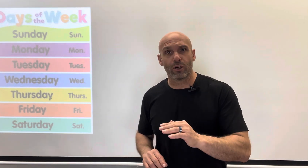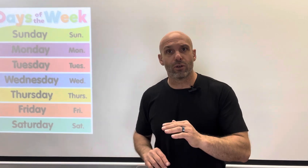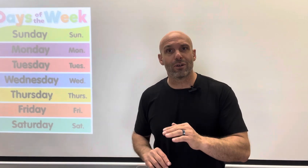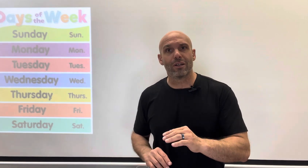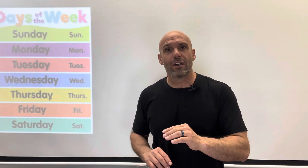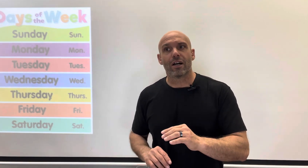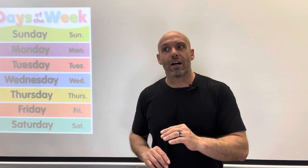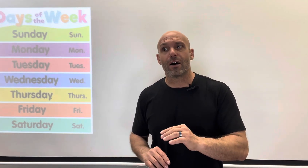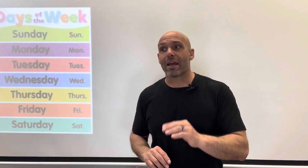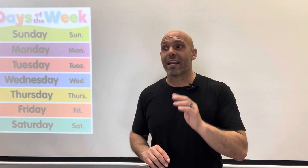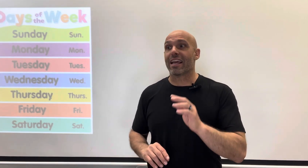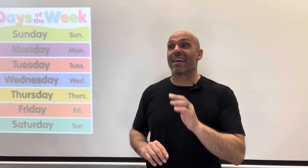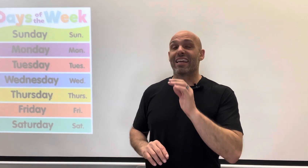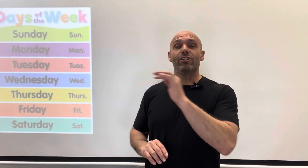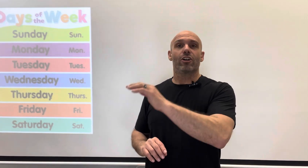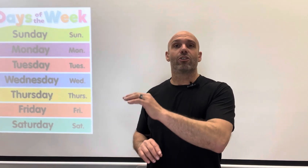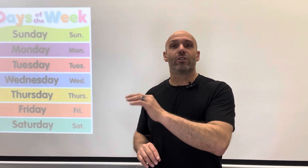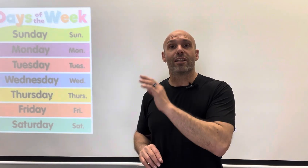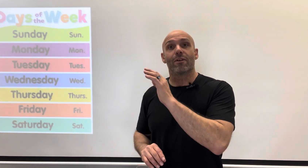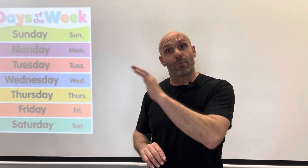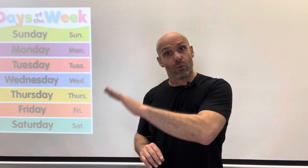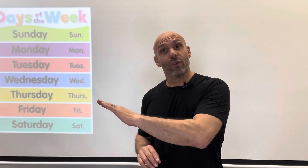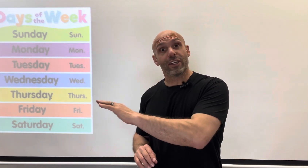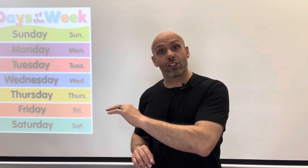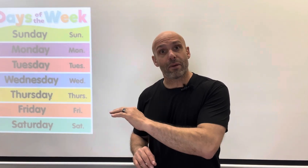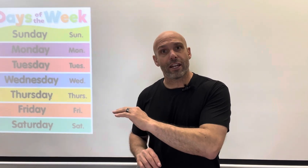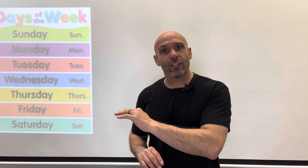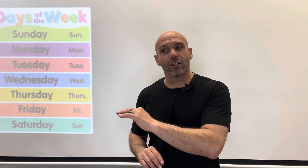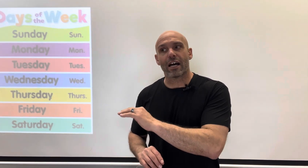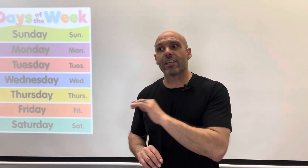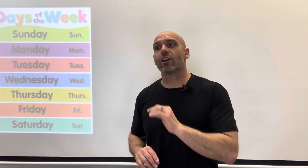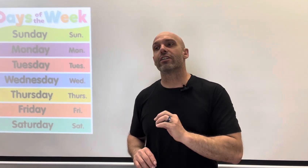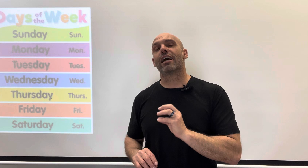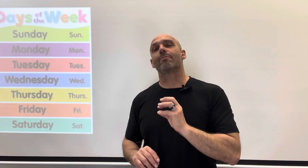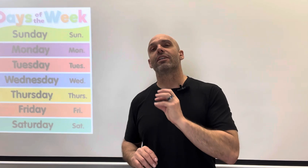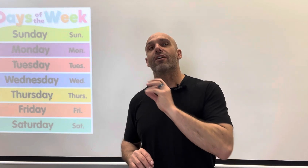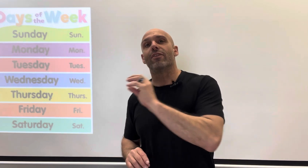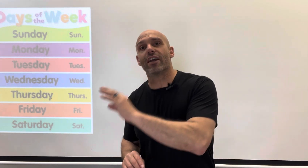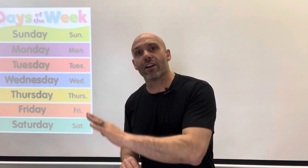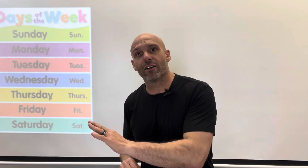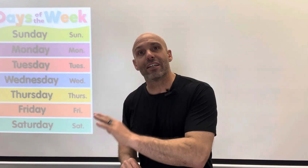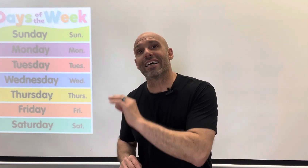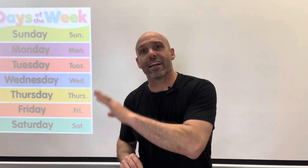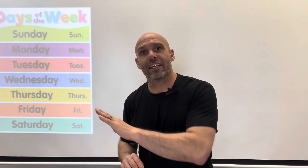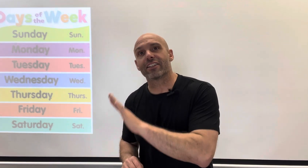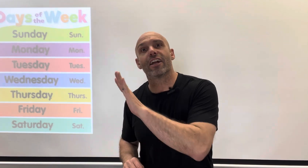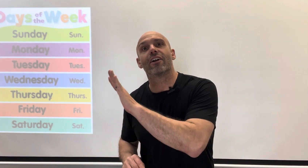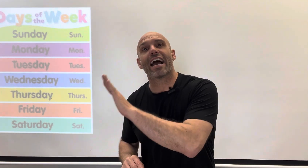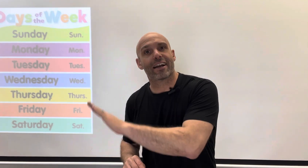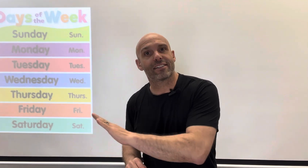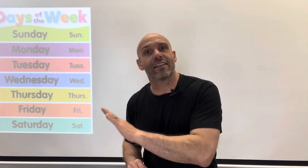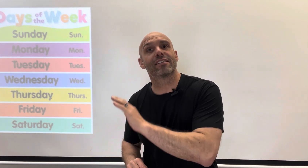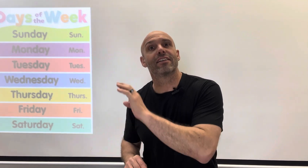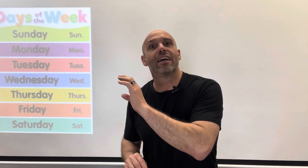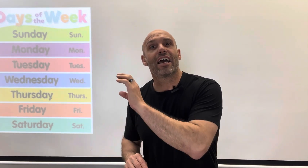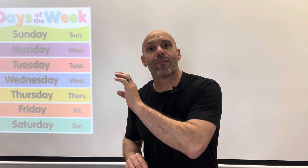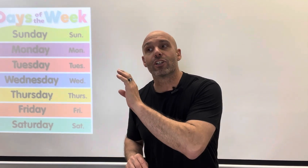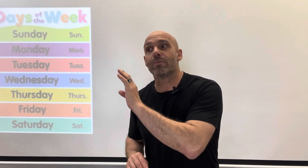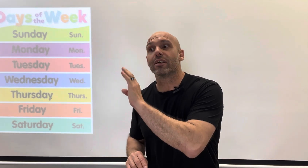Peru, and they start using Peruvian Spanish, I start adopting their dialect, their accents, and I want to speak